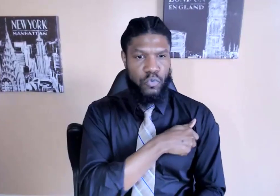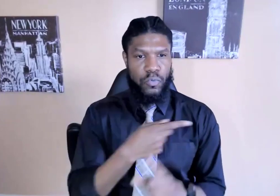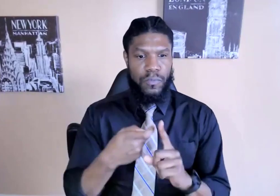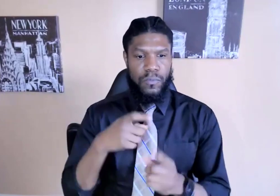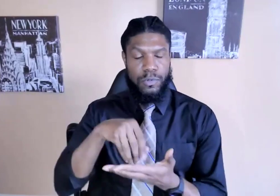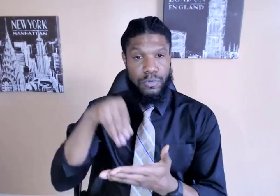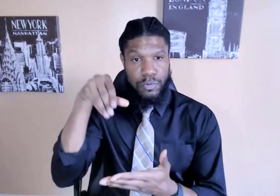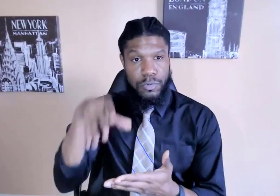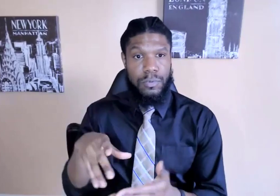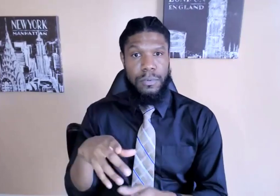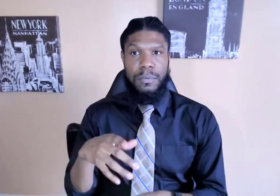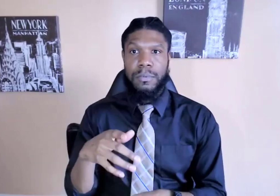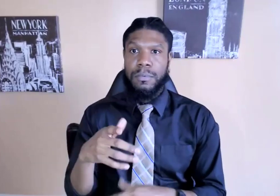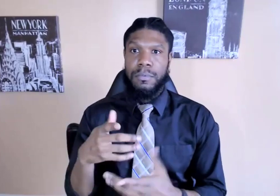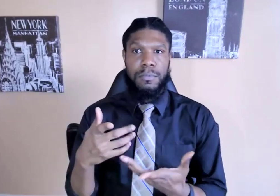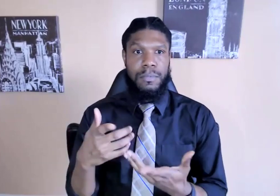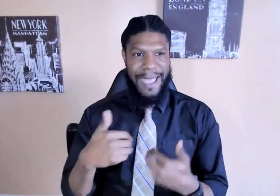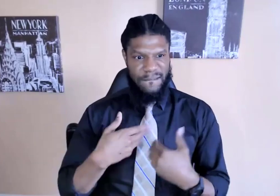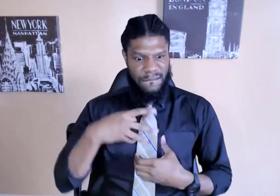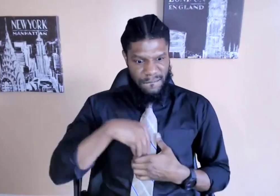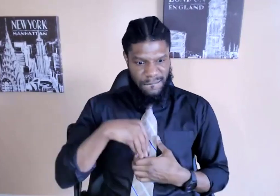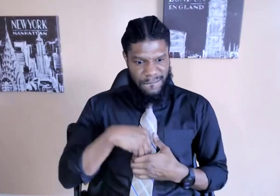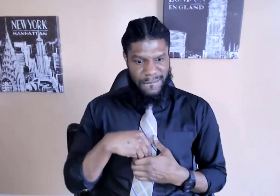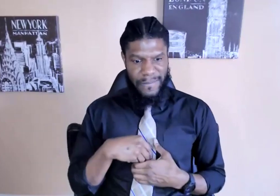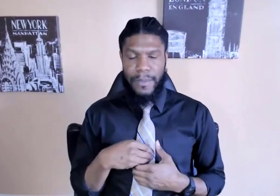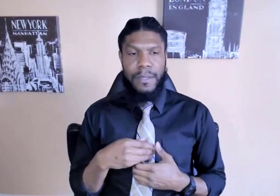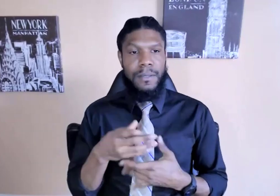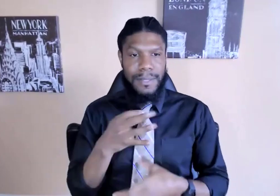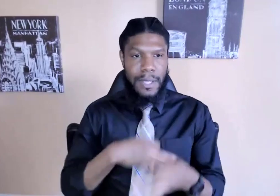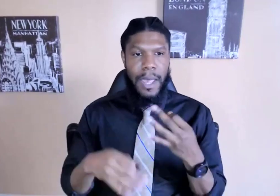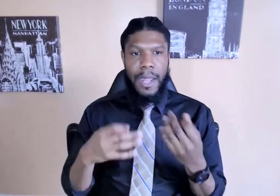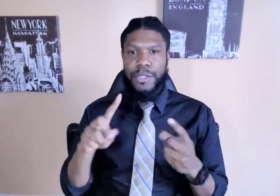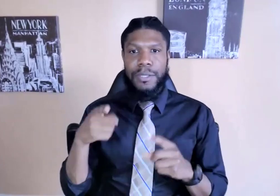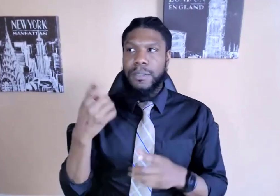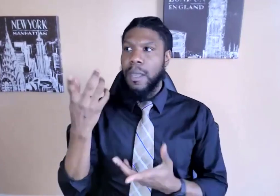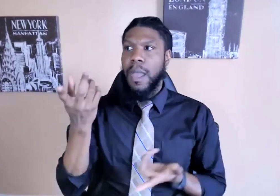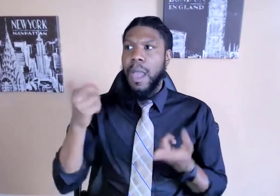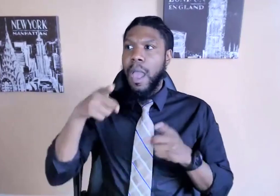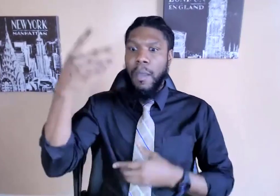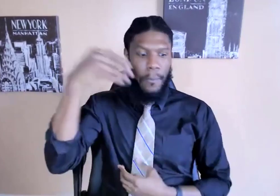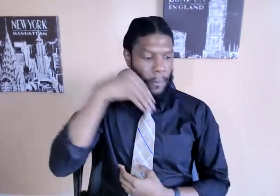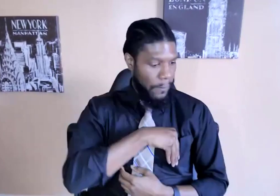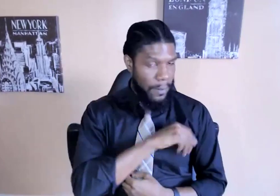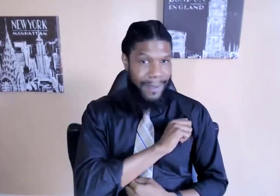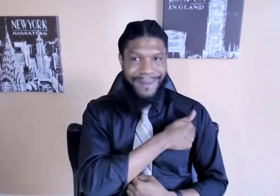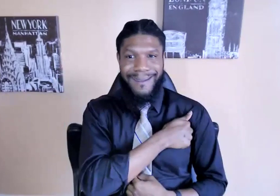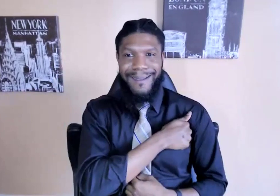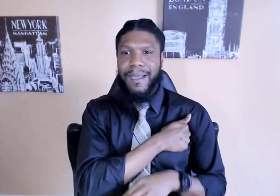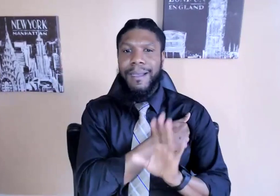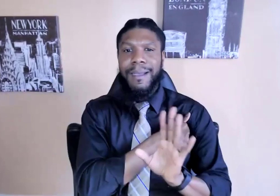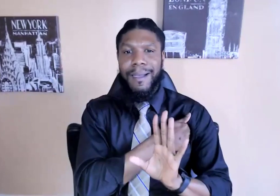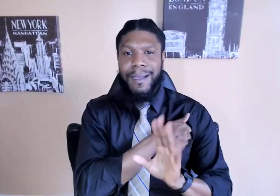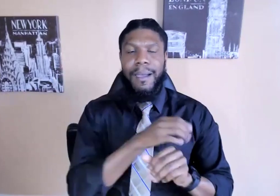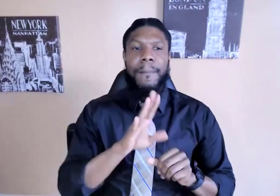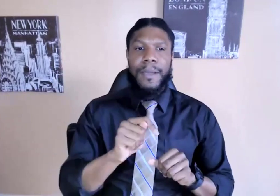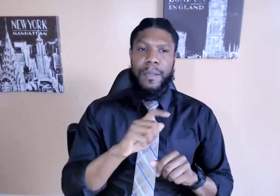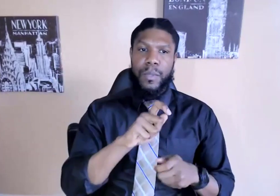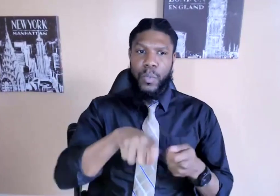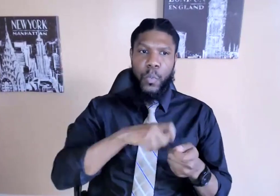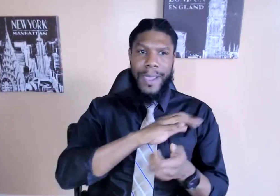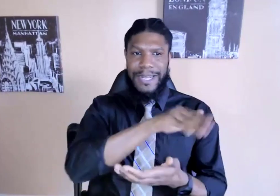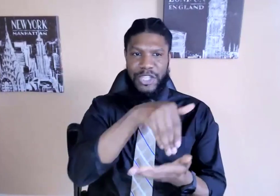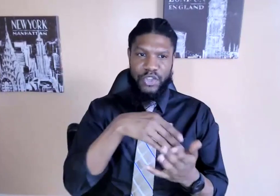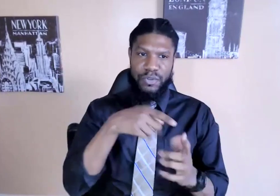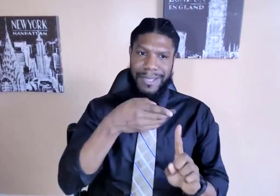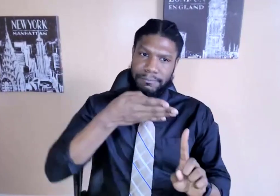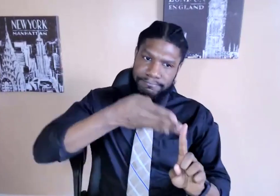obviously not coming from nowhere, and thinking about the writing center as a space to potentially work